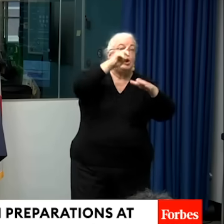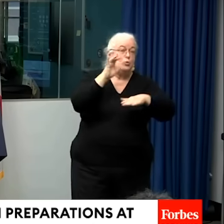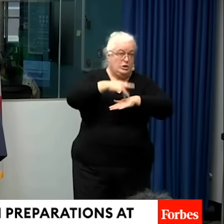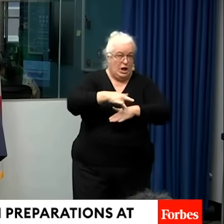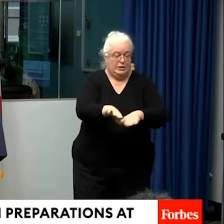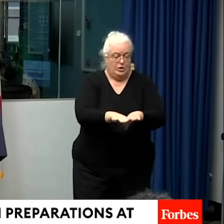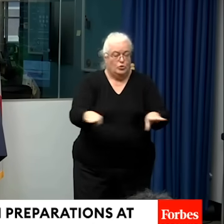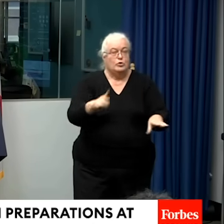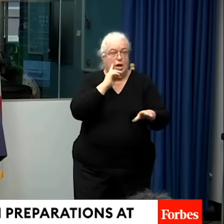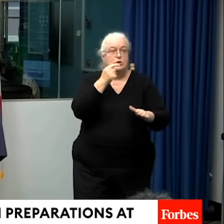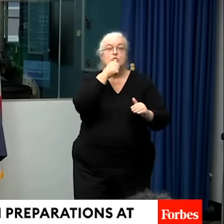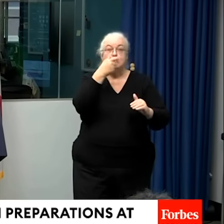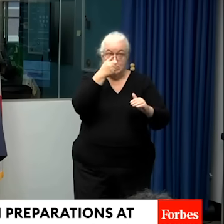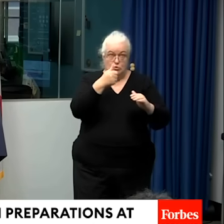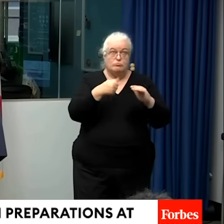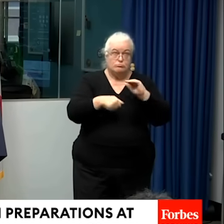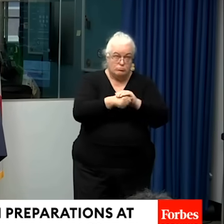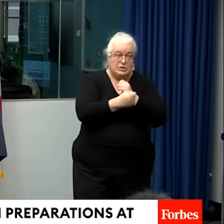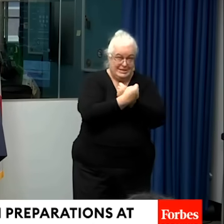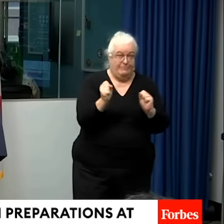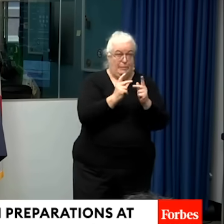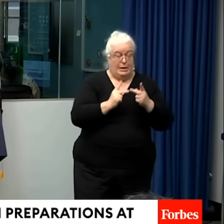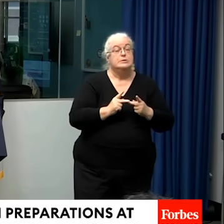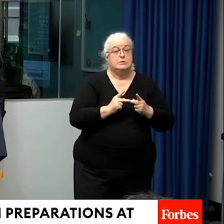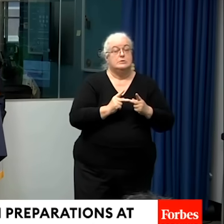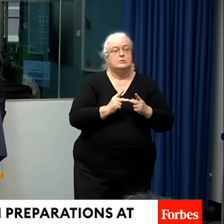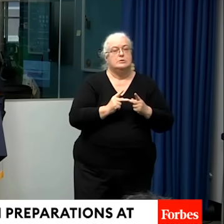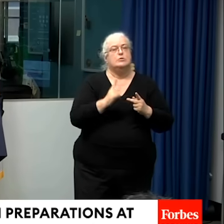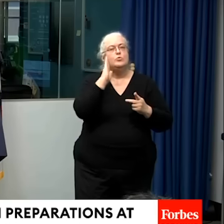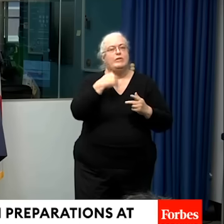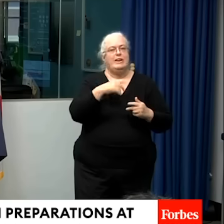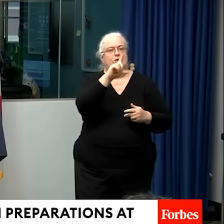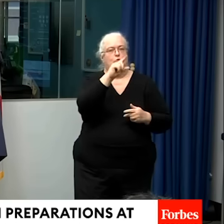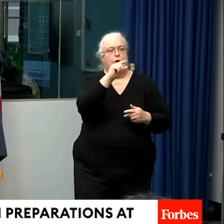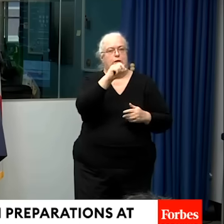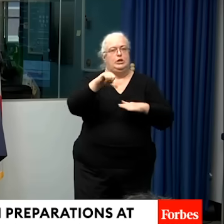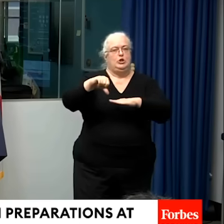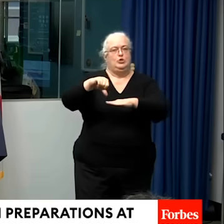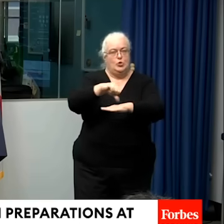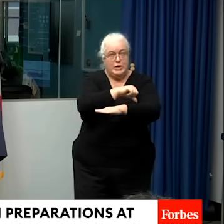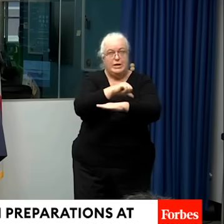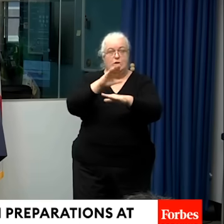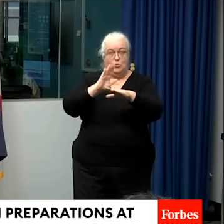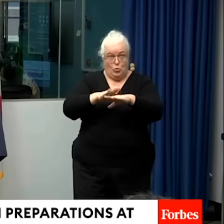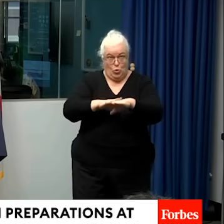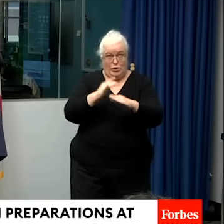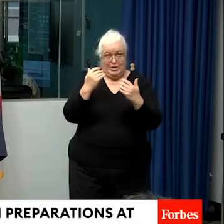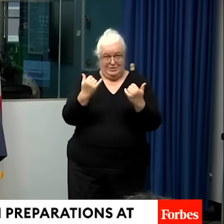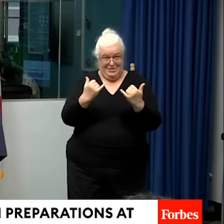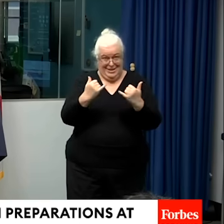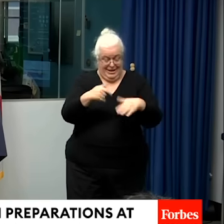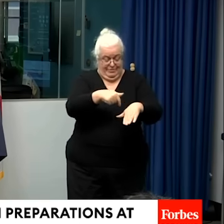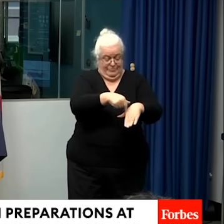seek shelter immediately. More than 20 tornado warnings have been issued across the Panhandle today. Residents